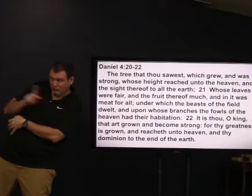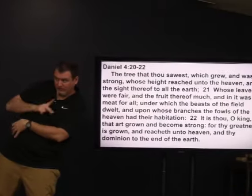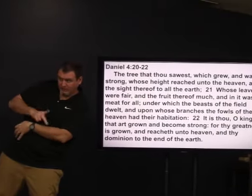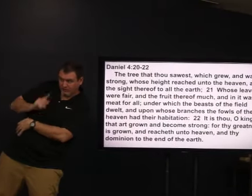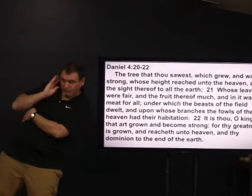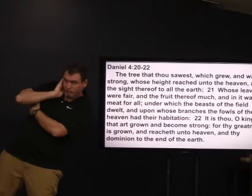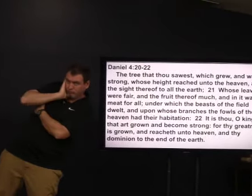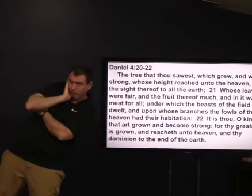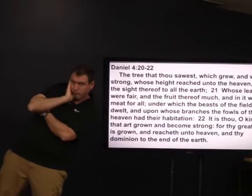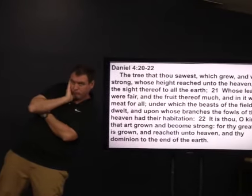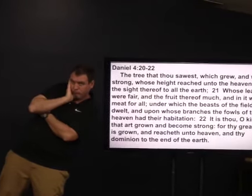It's you, King.